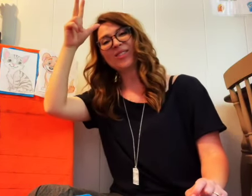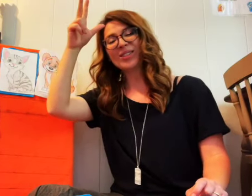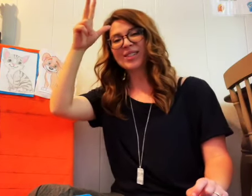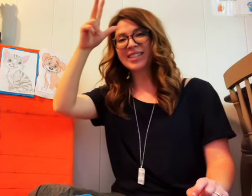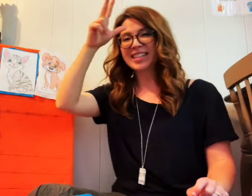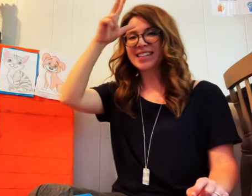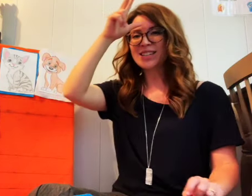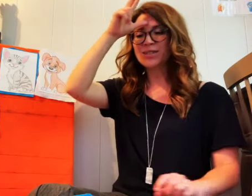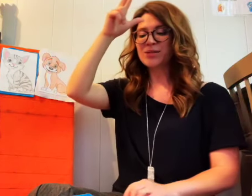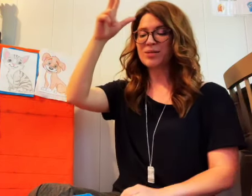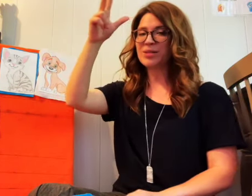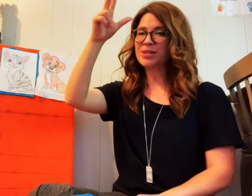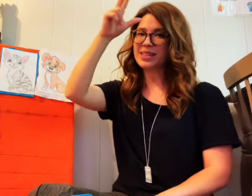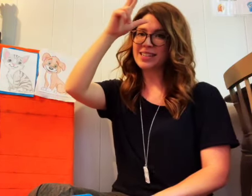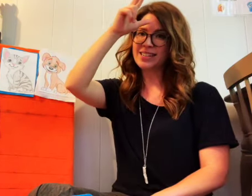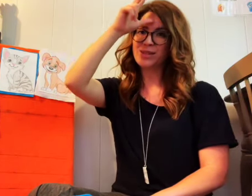dee-doodle, dee-doodle, dee-doo.